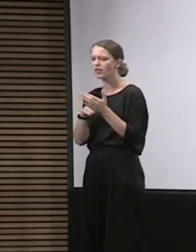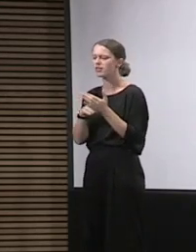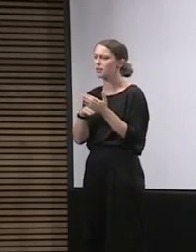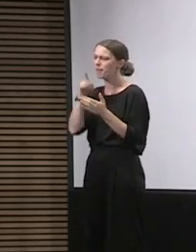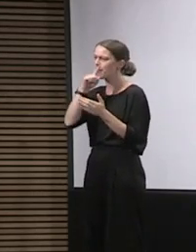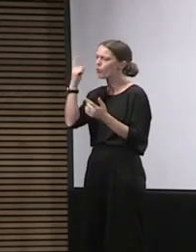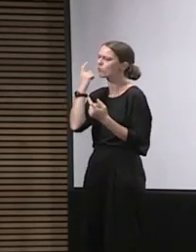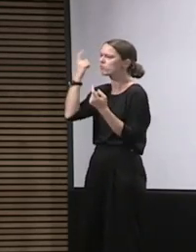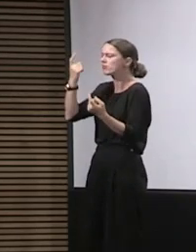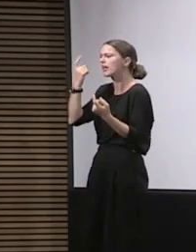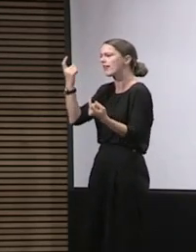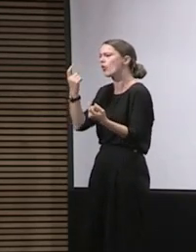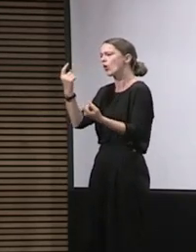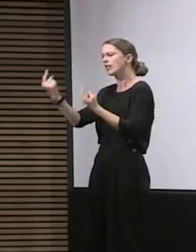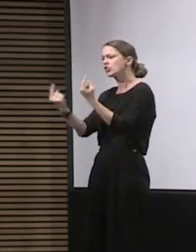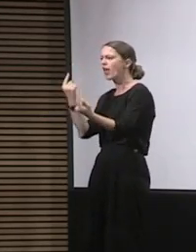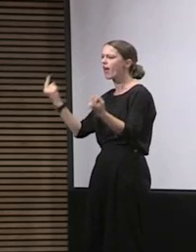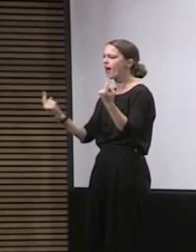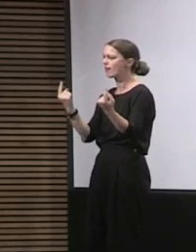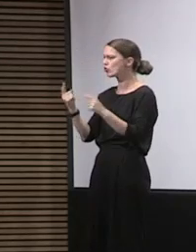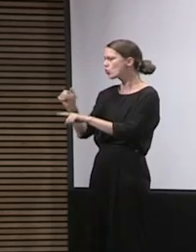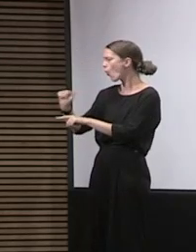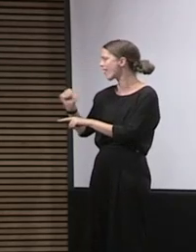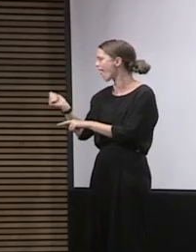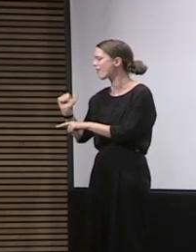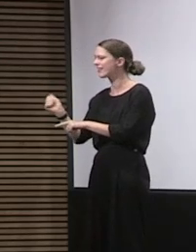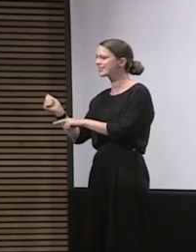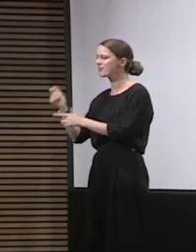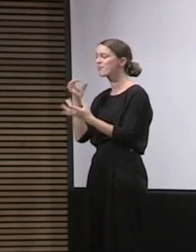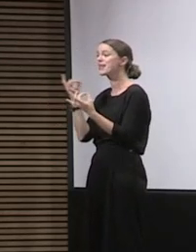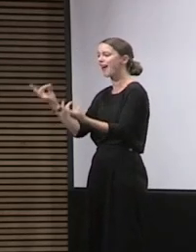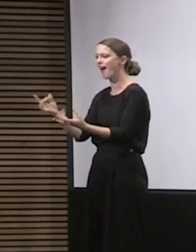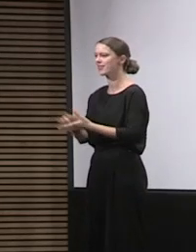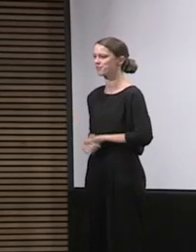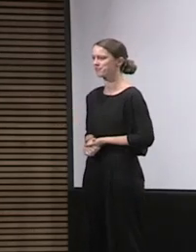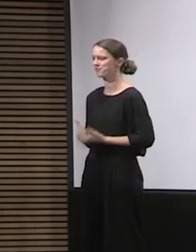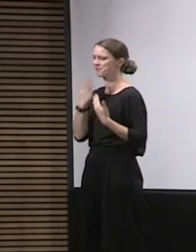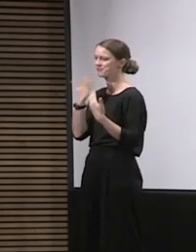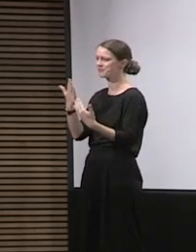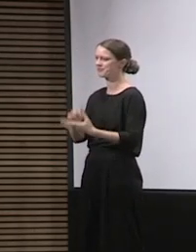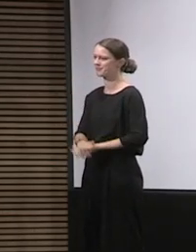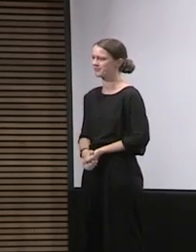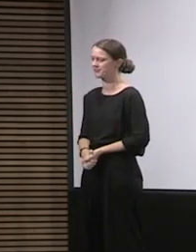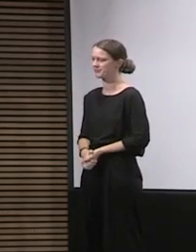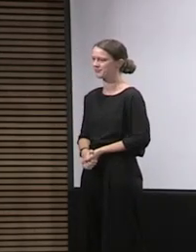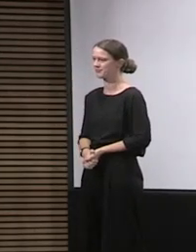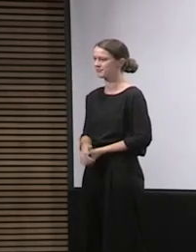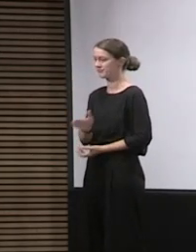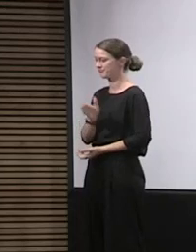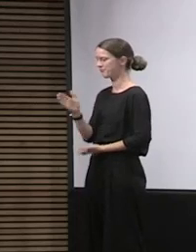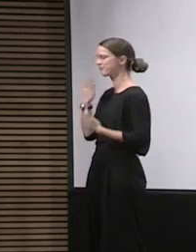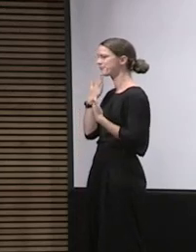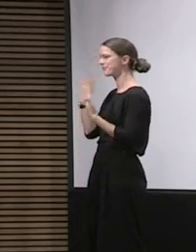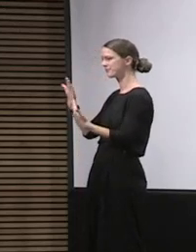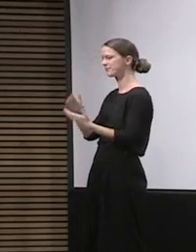be considerate to each other and to your neighbours and to be kind. Thank you. Thank you.